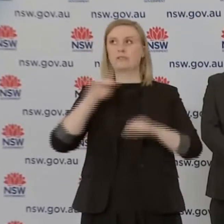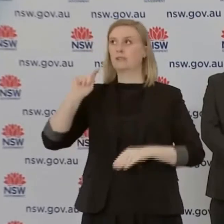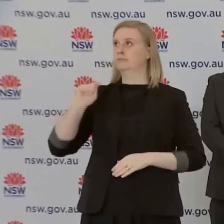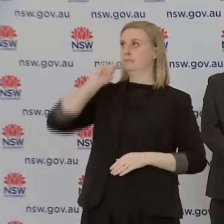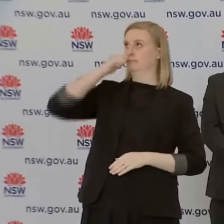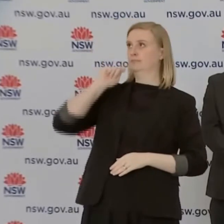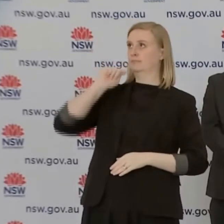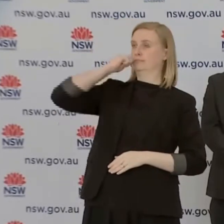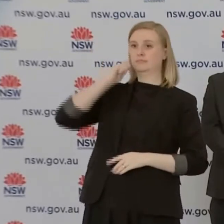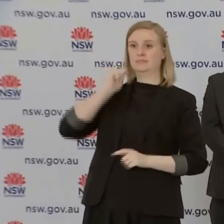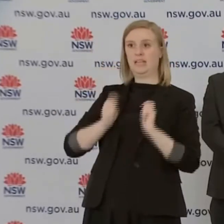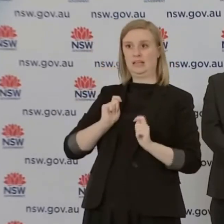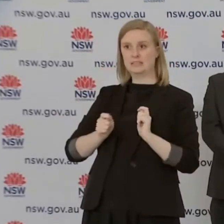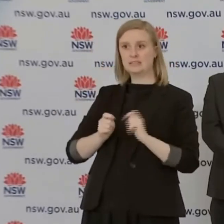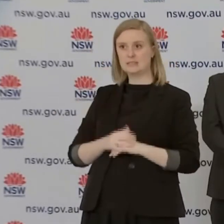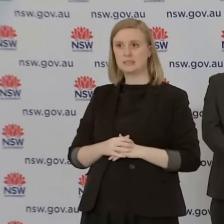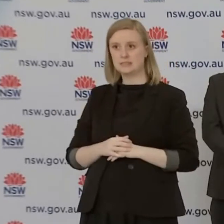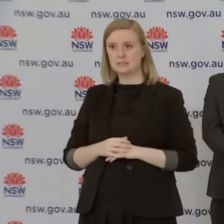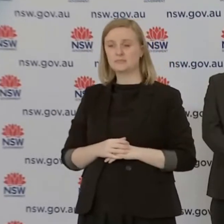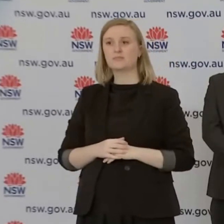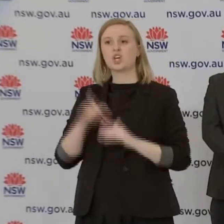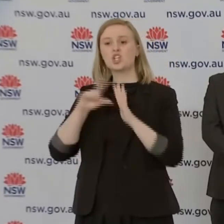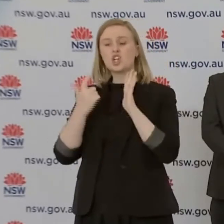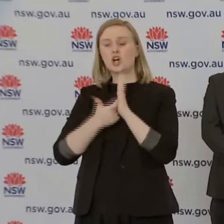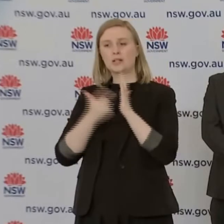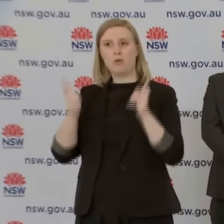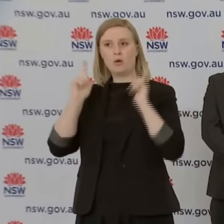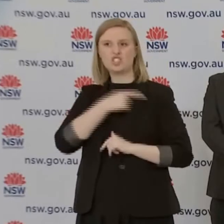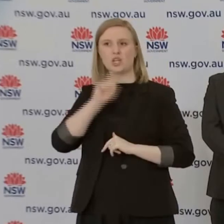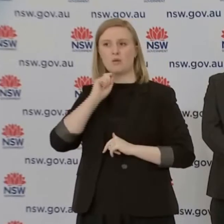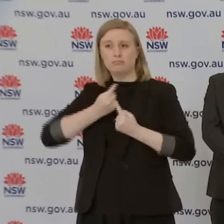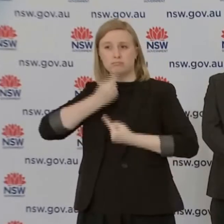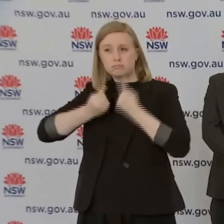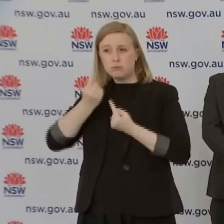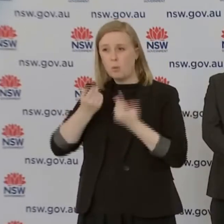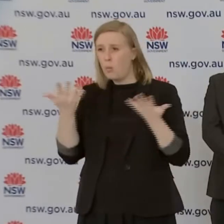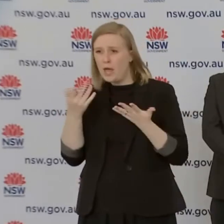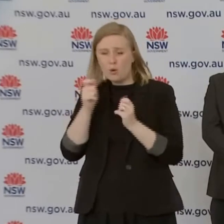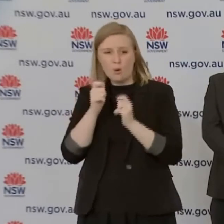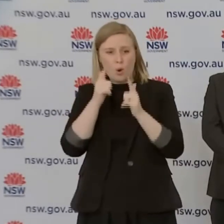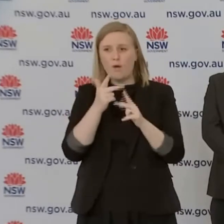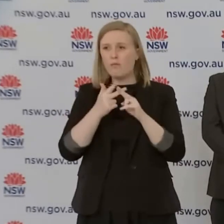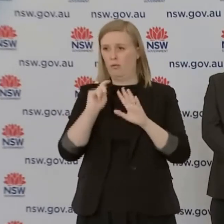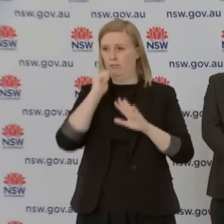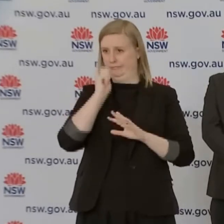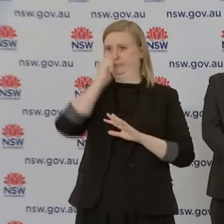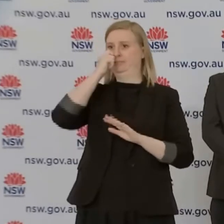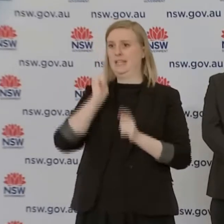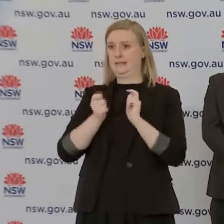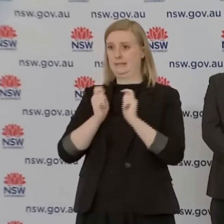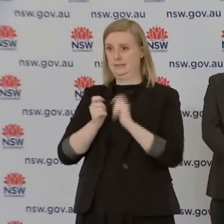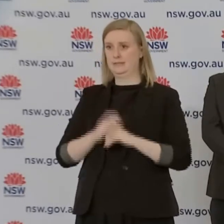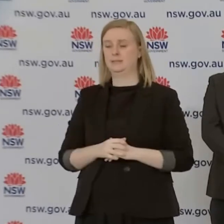and get tested. If you have the minimal of symptoms or if you're concerned, please come forward and get tested.